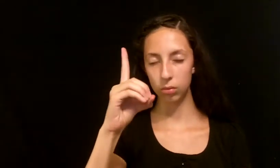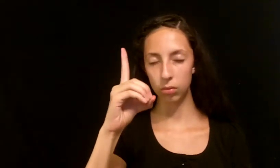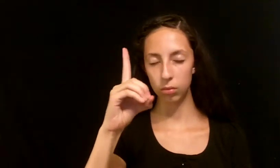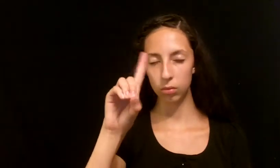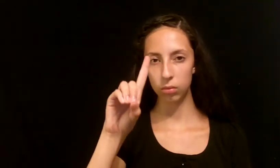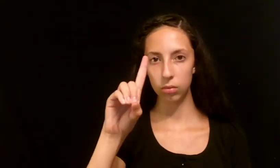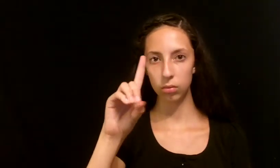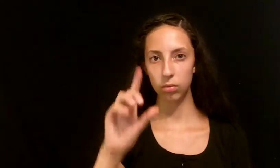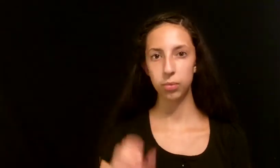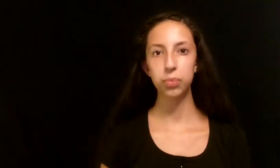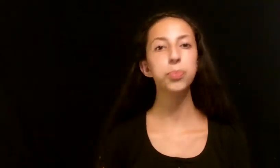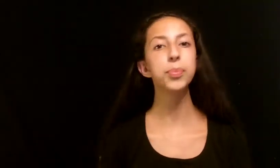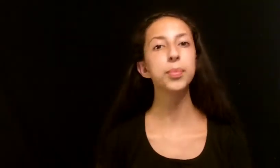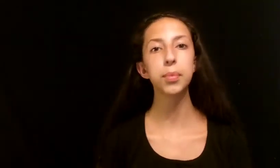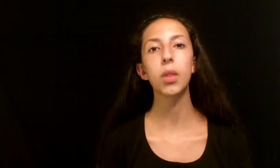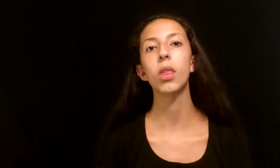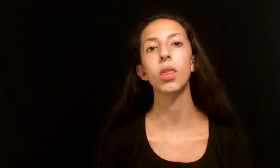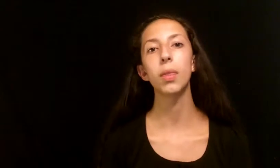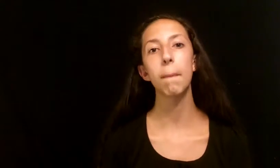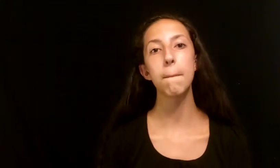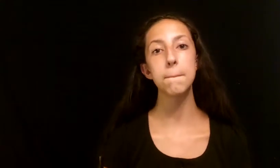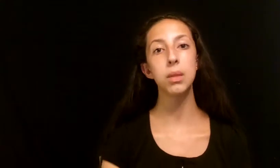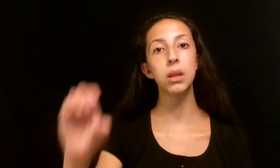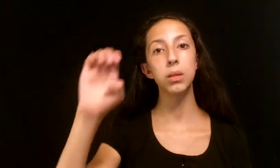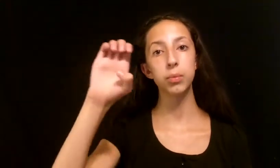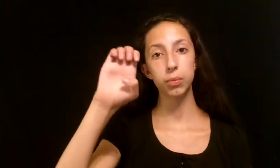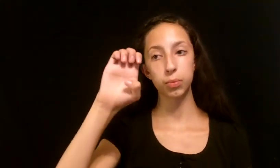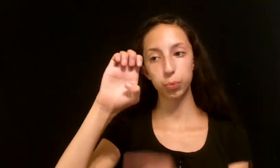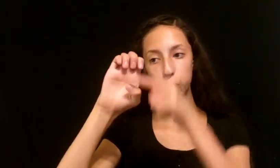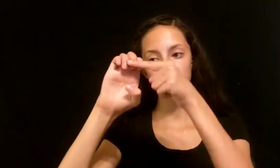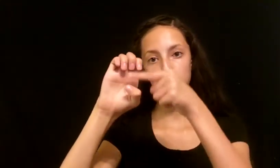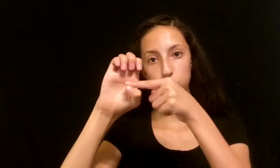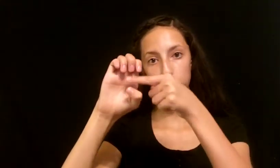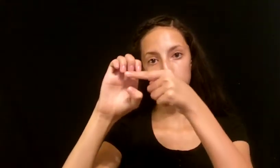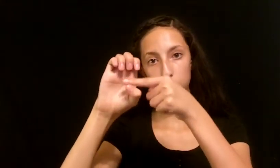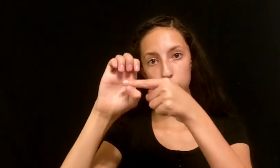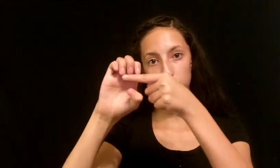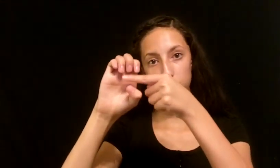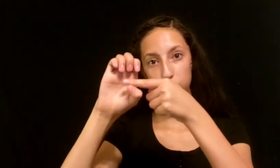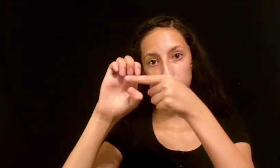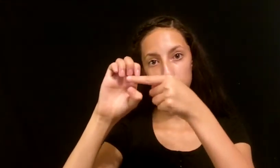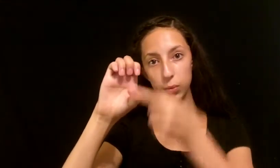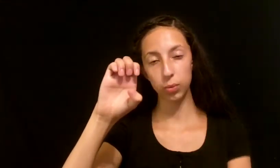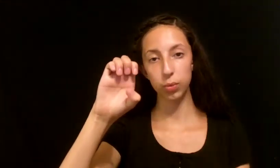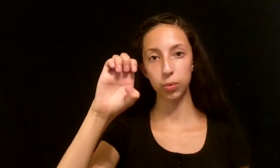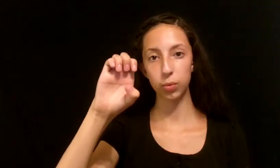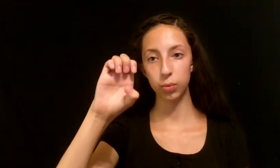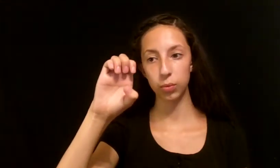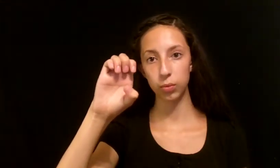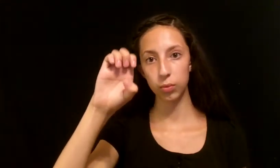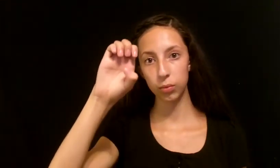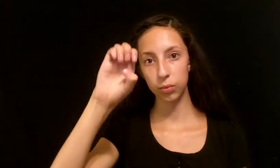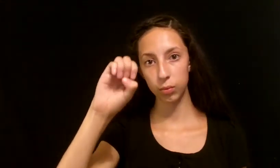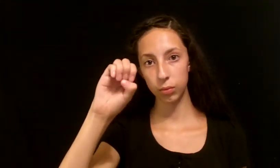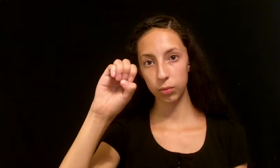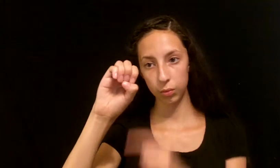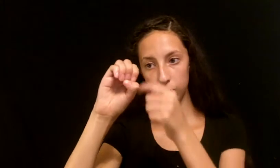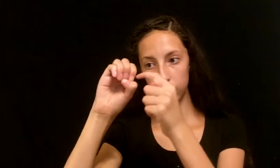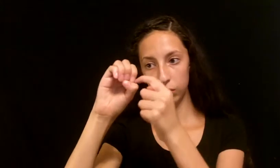E can be open in the sense that there's some space in here, or it can be closed, where